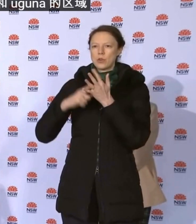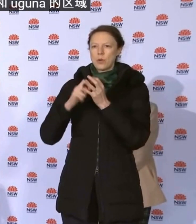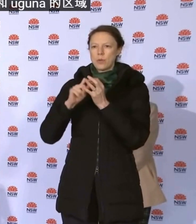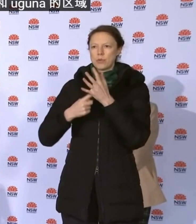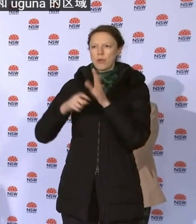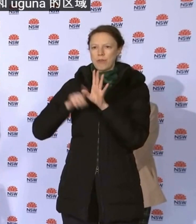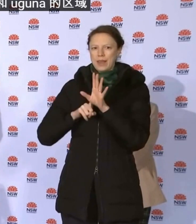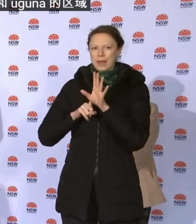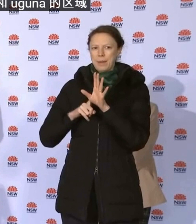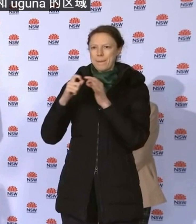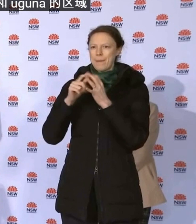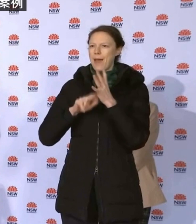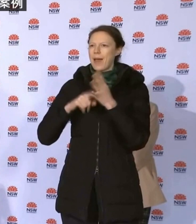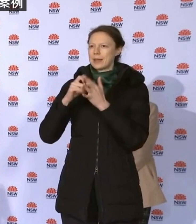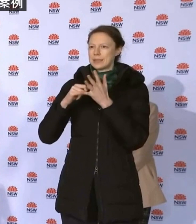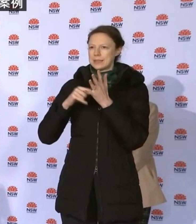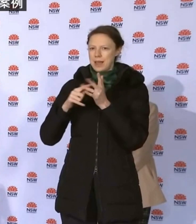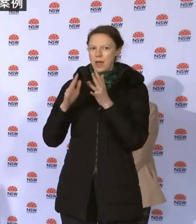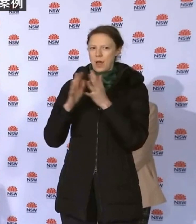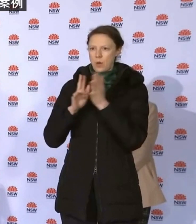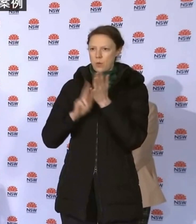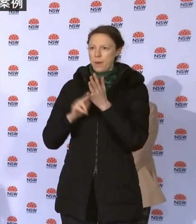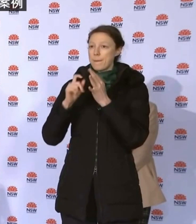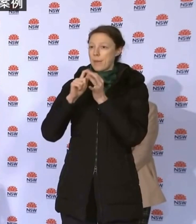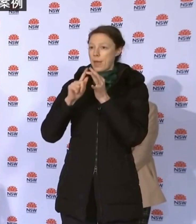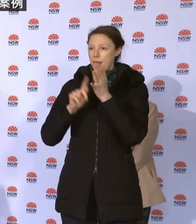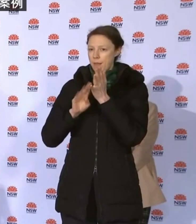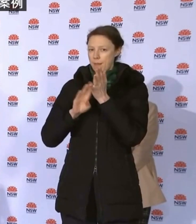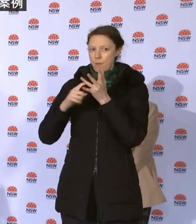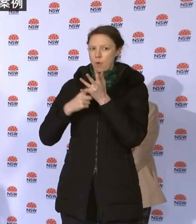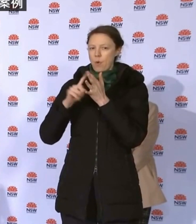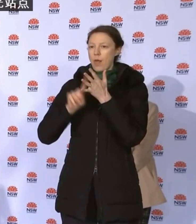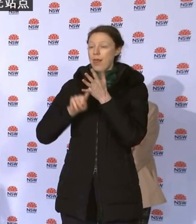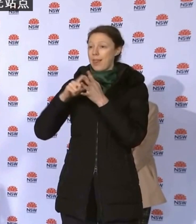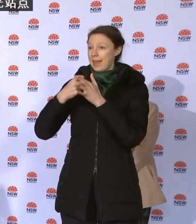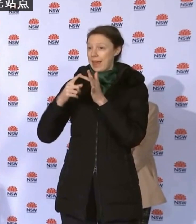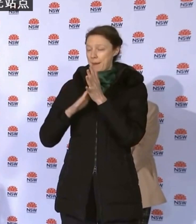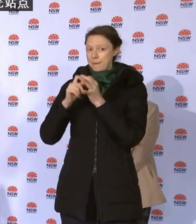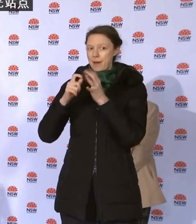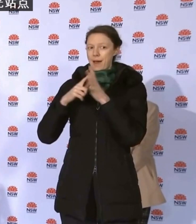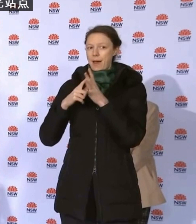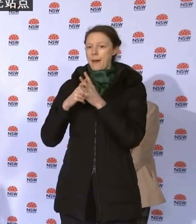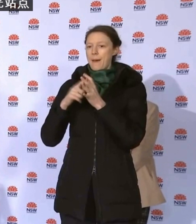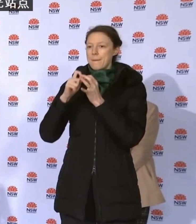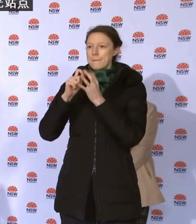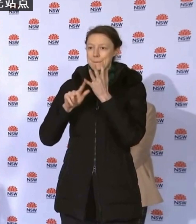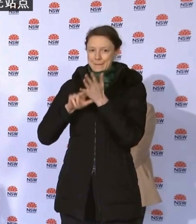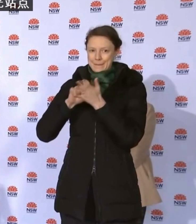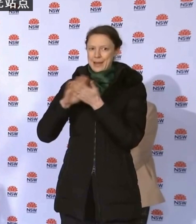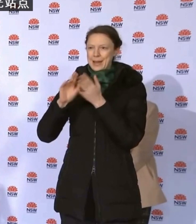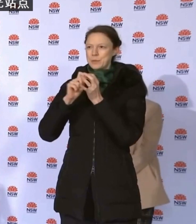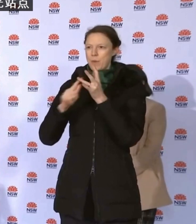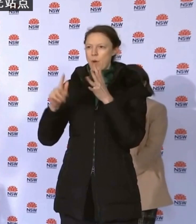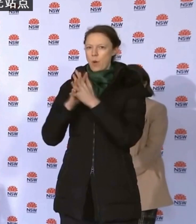Lakemba, Punchbowl and Yagoona. And my reason is that there are a number of cases there, and there's also a number of